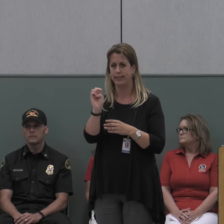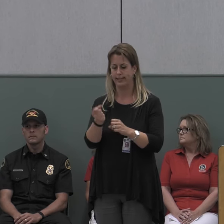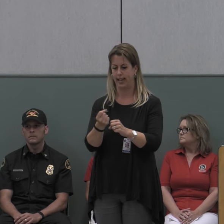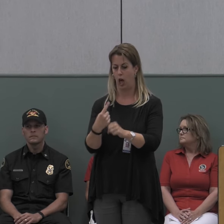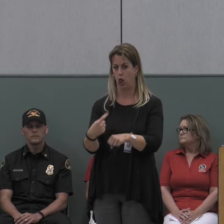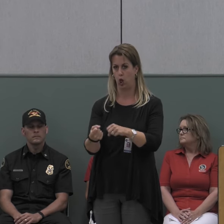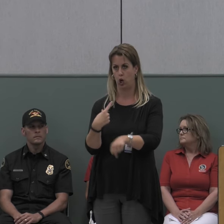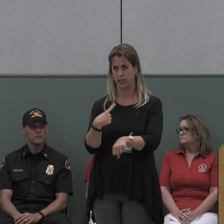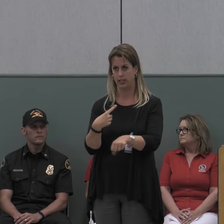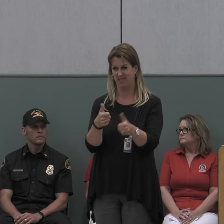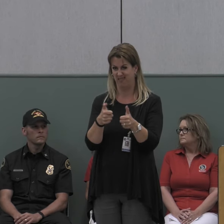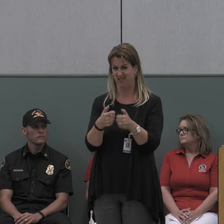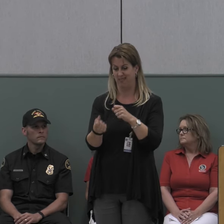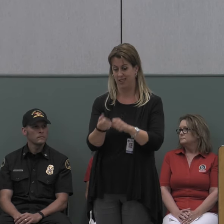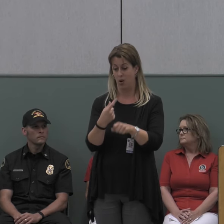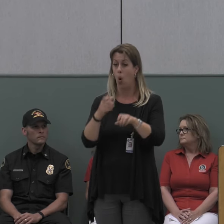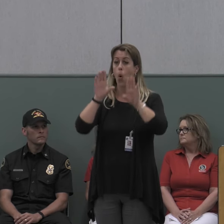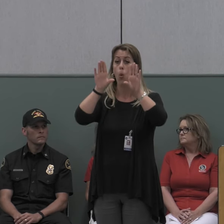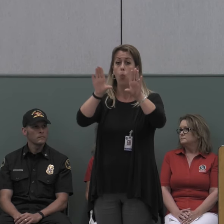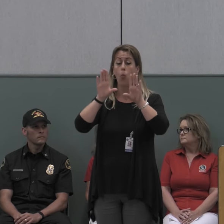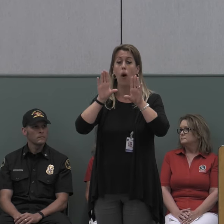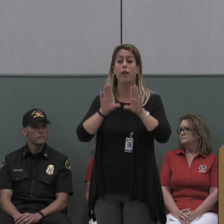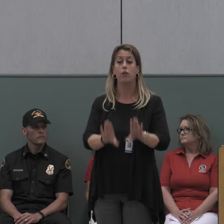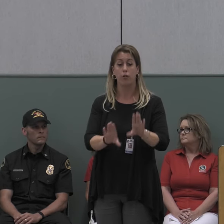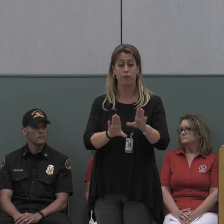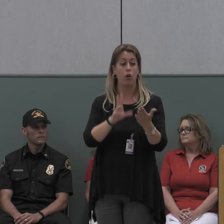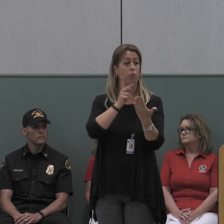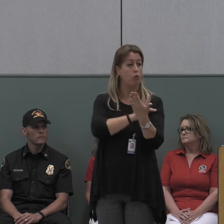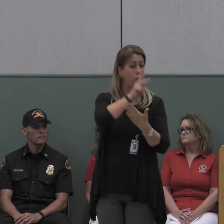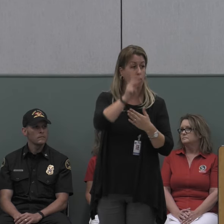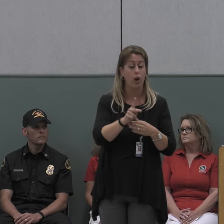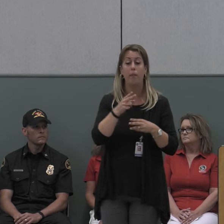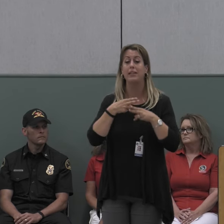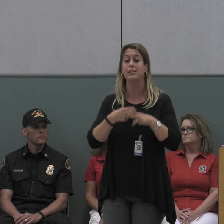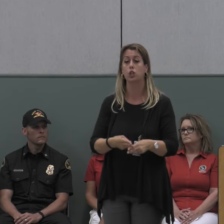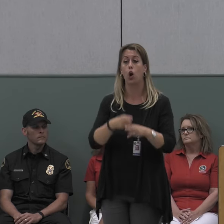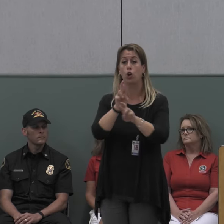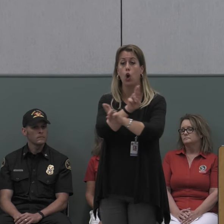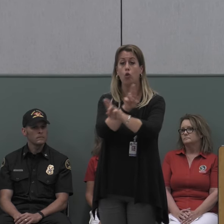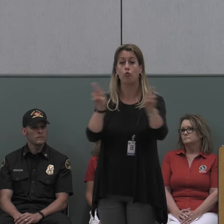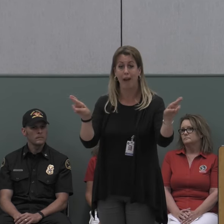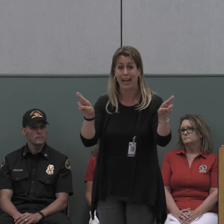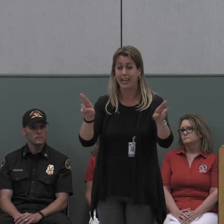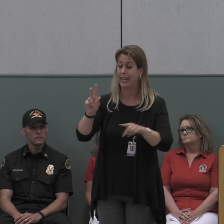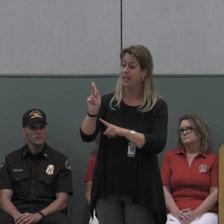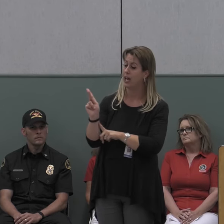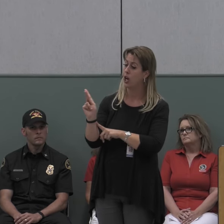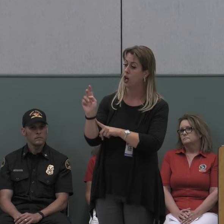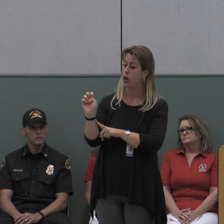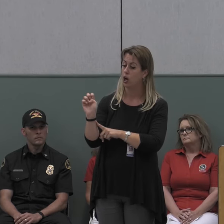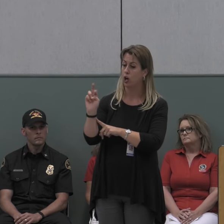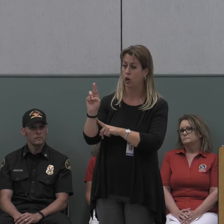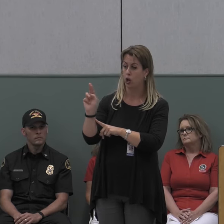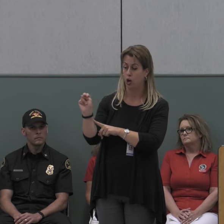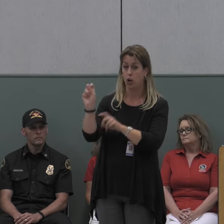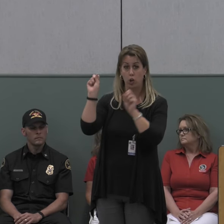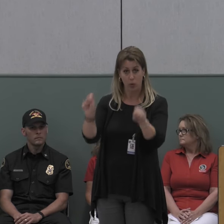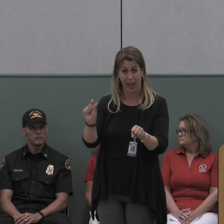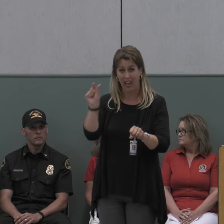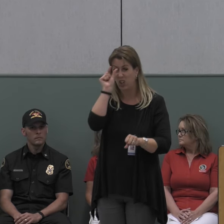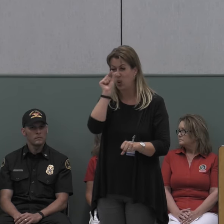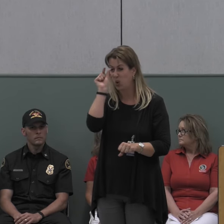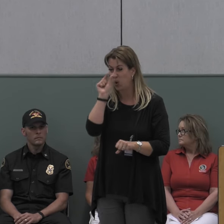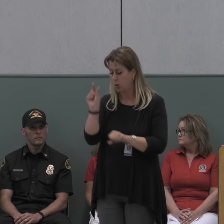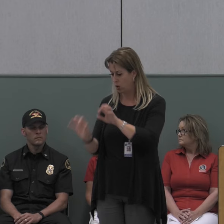program. It's called Ready Kern. You can either Google Ready Kern, and I tested it right before I came